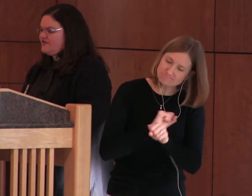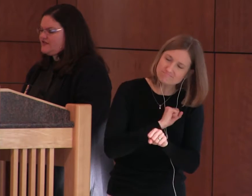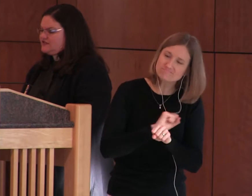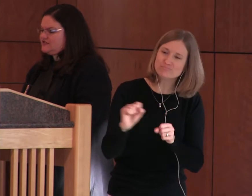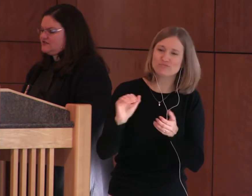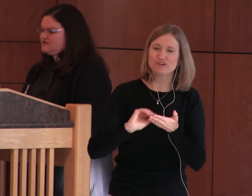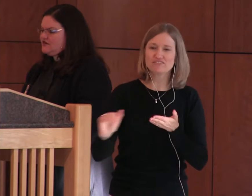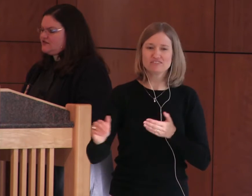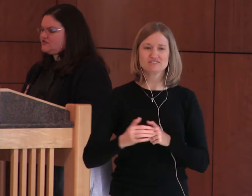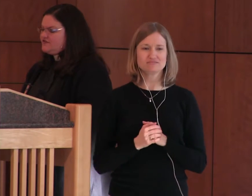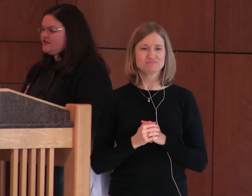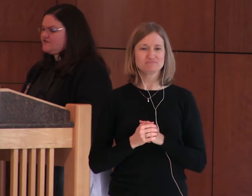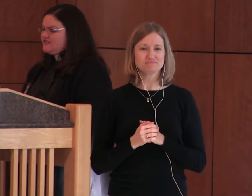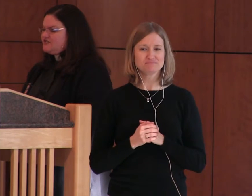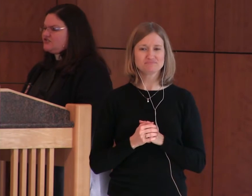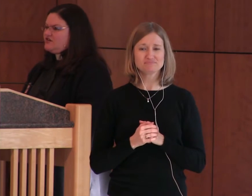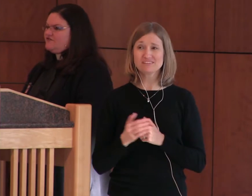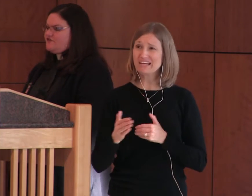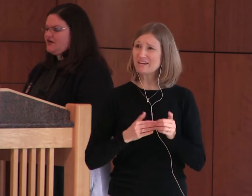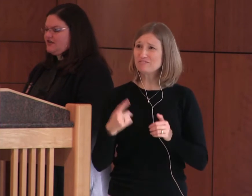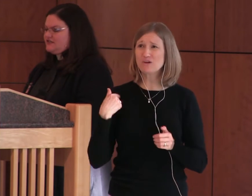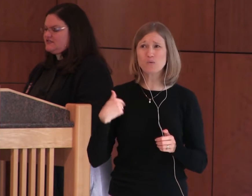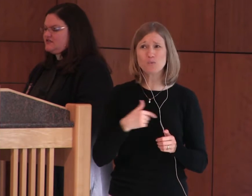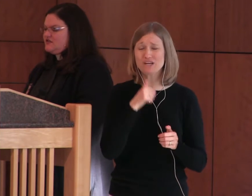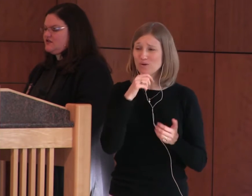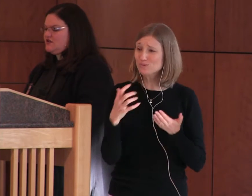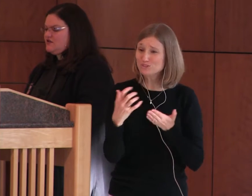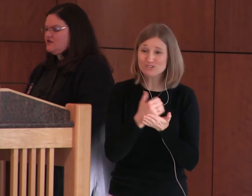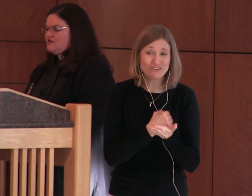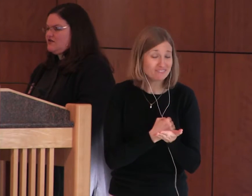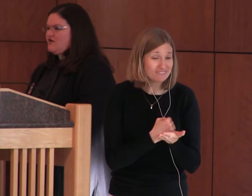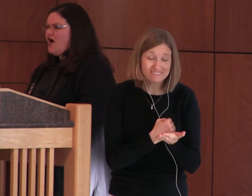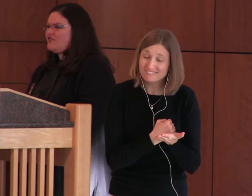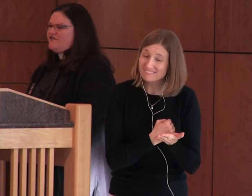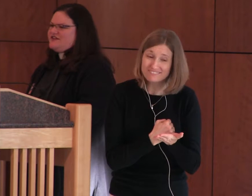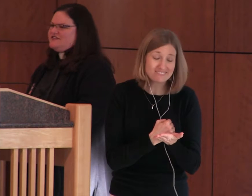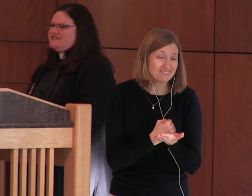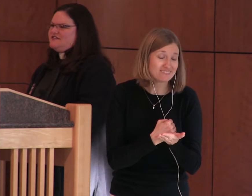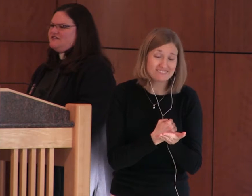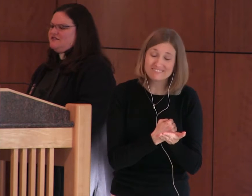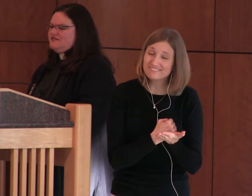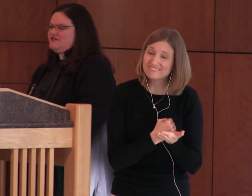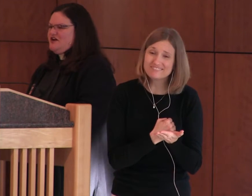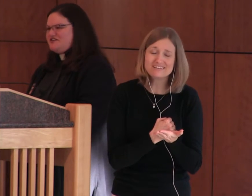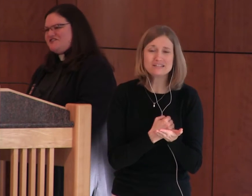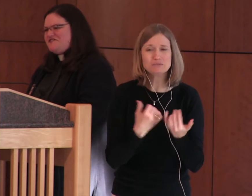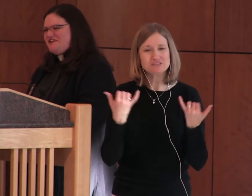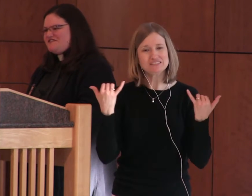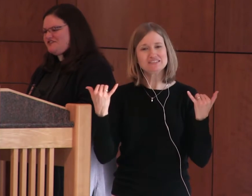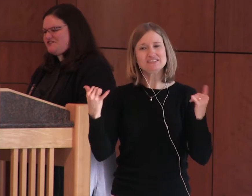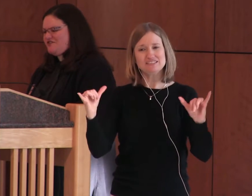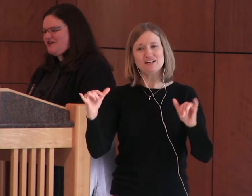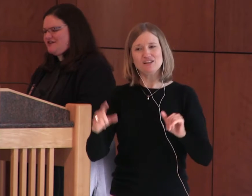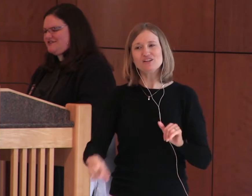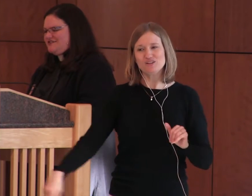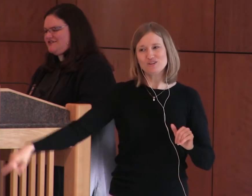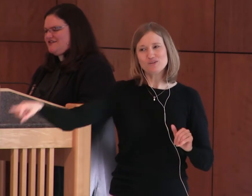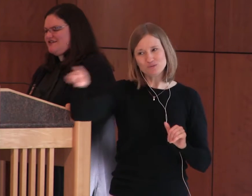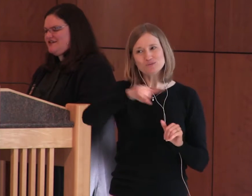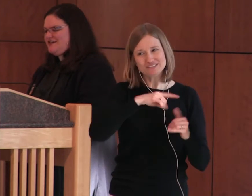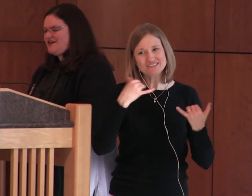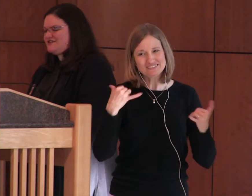Since none of us are deserving of such a verdict, all of us are deserving of such a